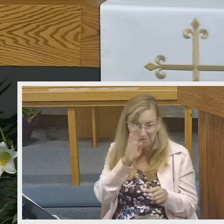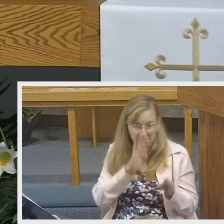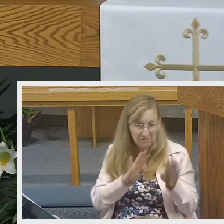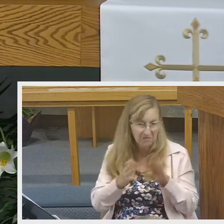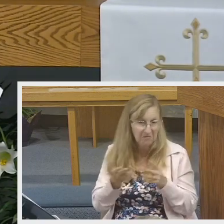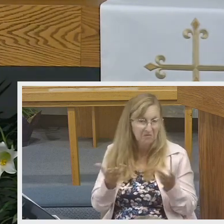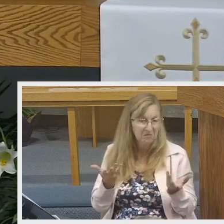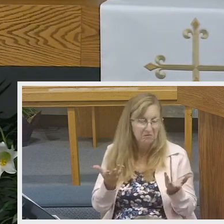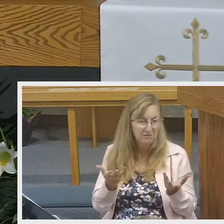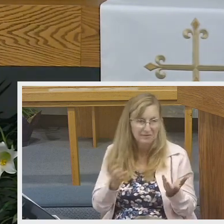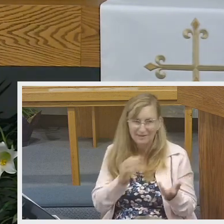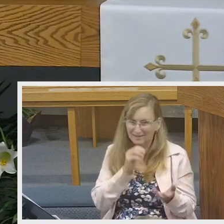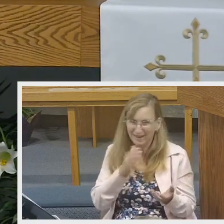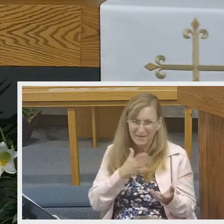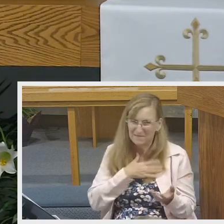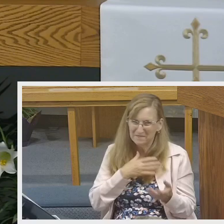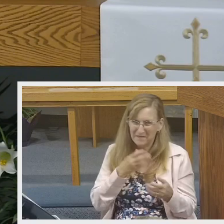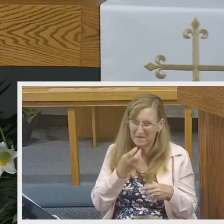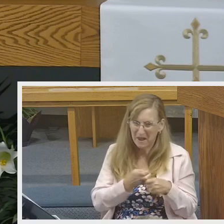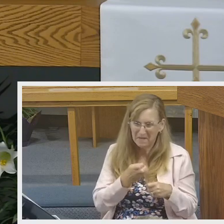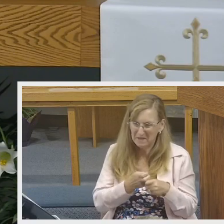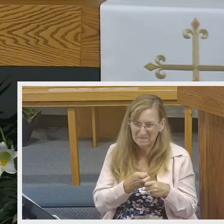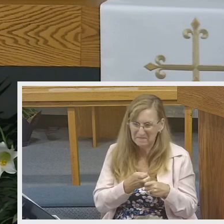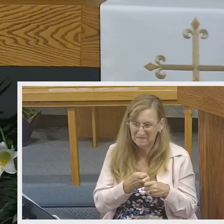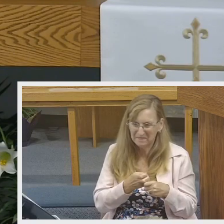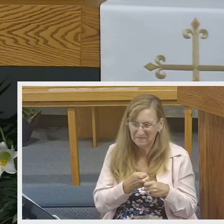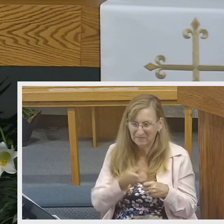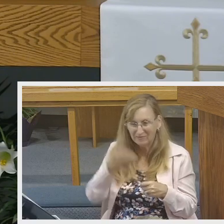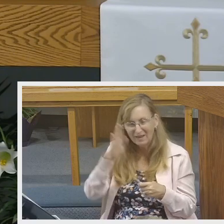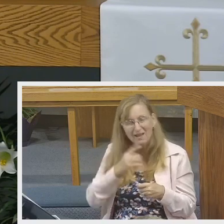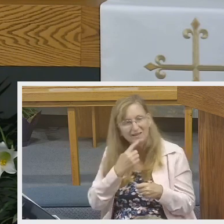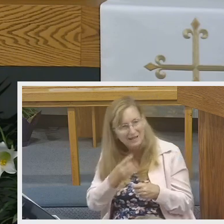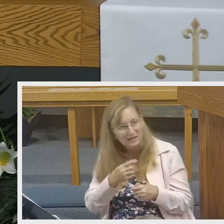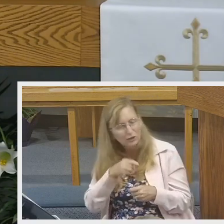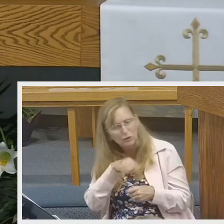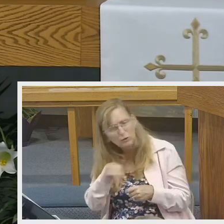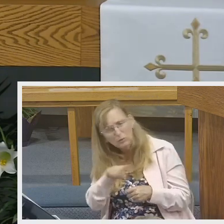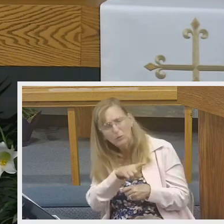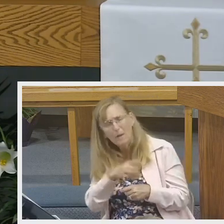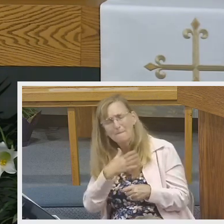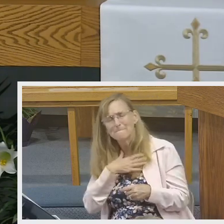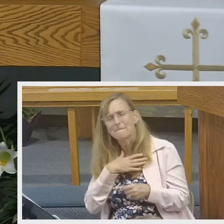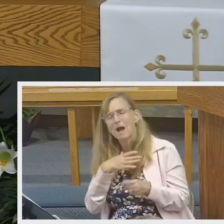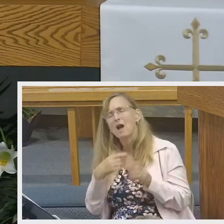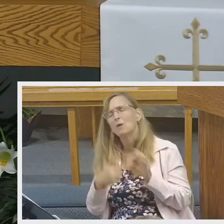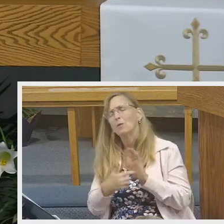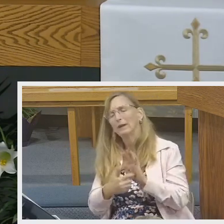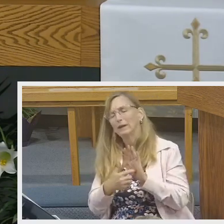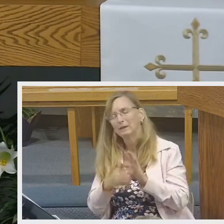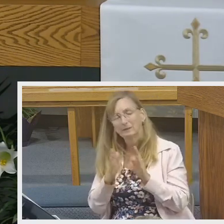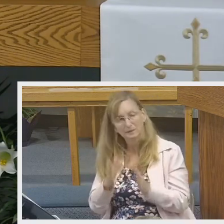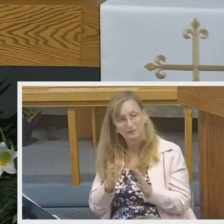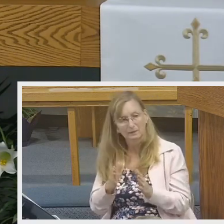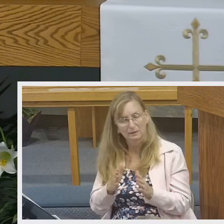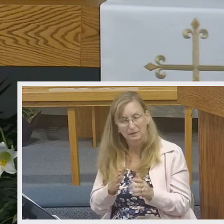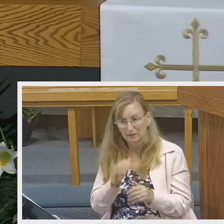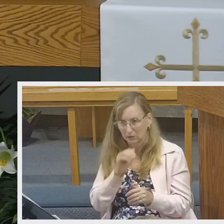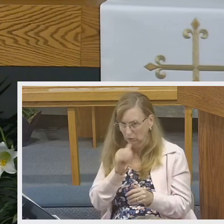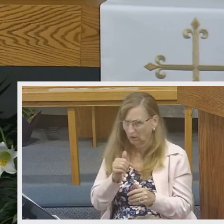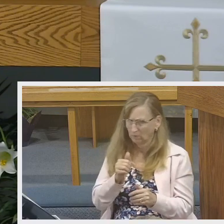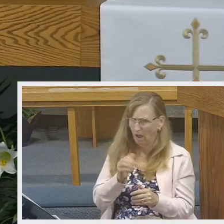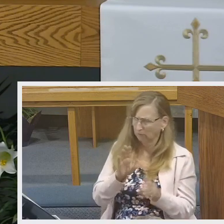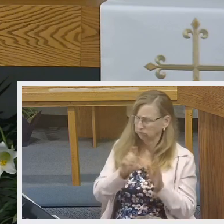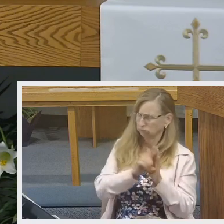But that's not our problem. God says to us, "You are my witnesses." He doesn't say, you're my